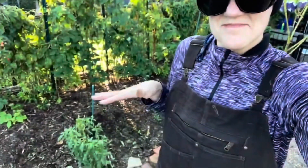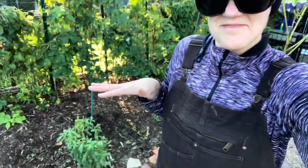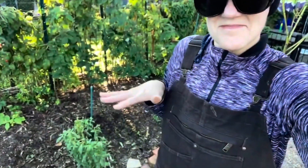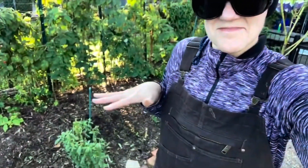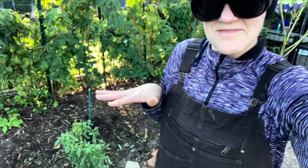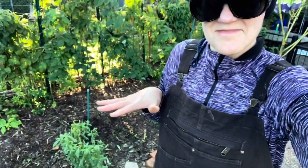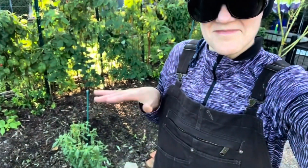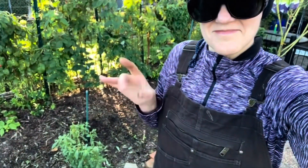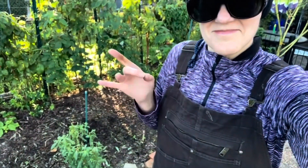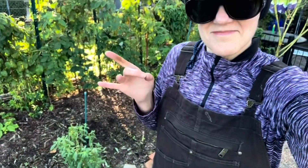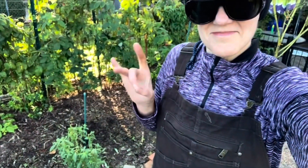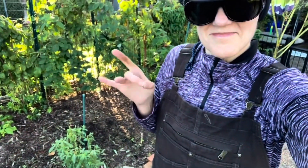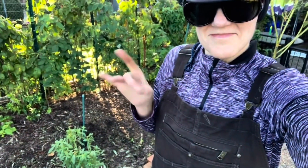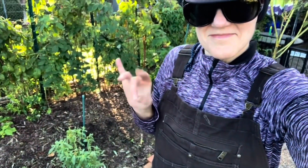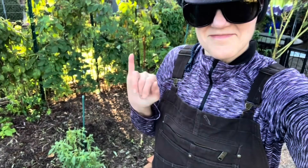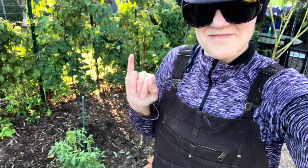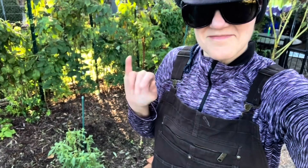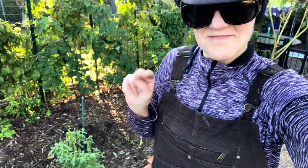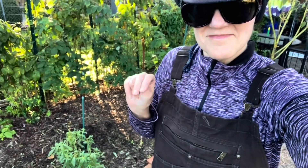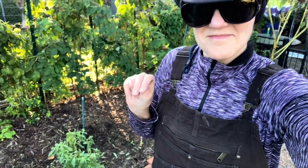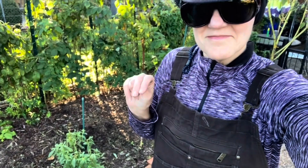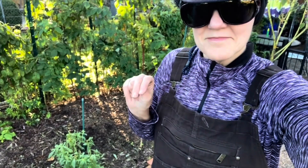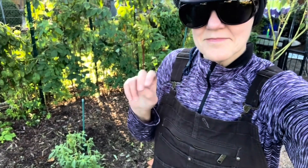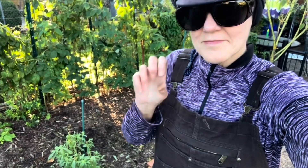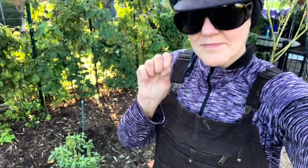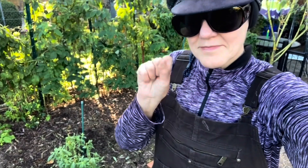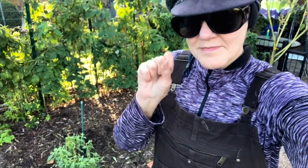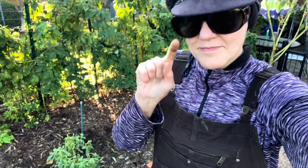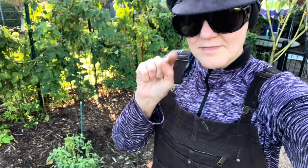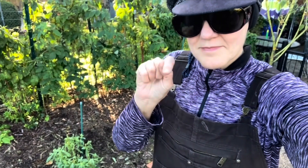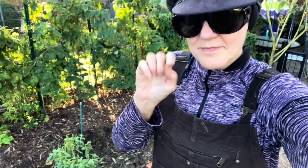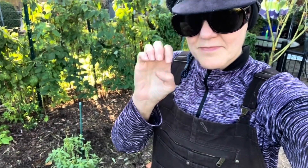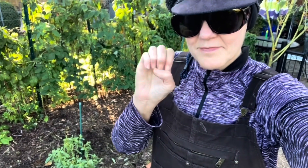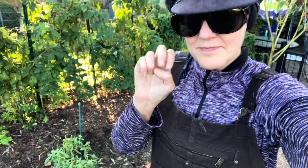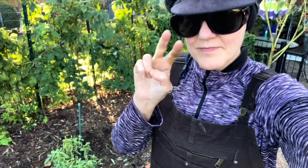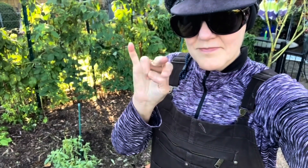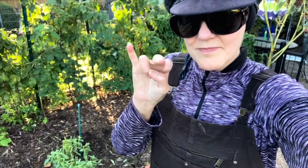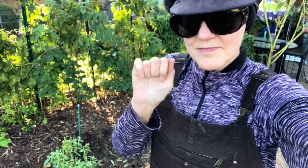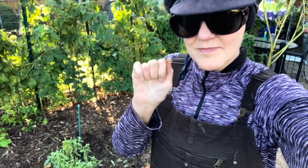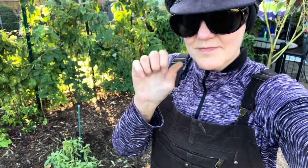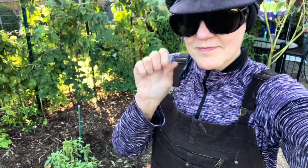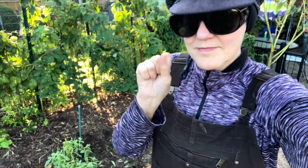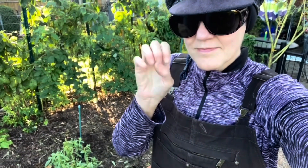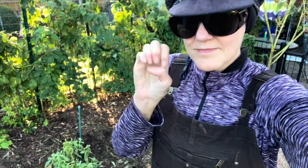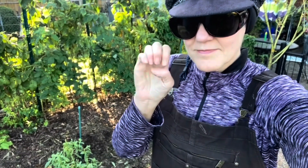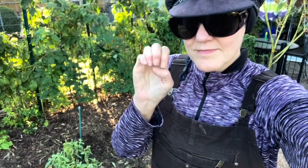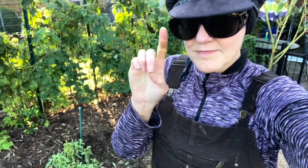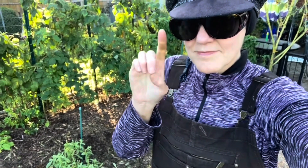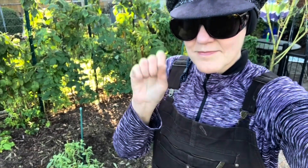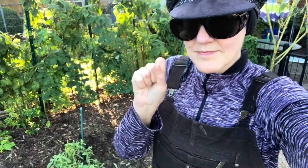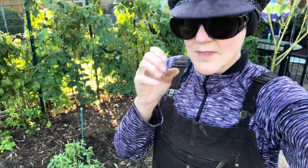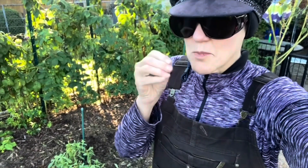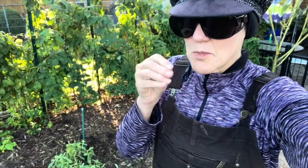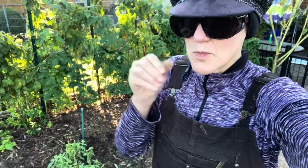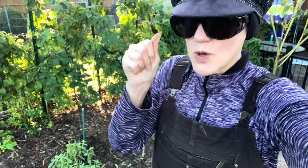I left about 18 inches. Now stevia seeds most